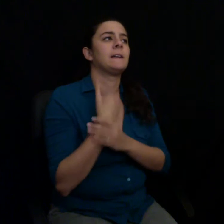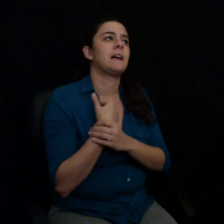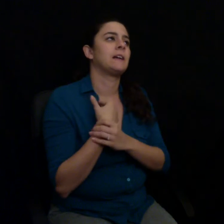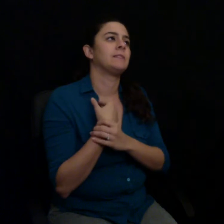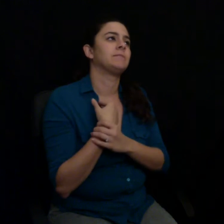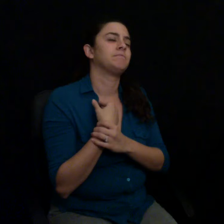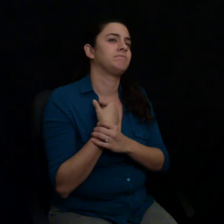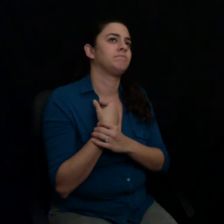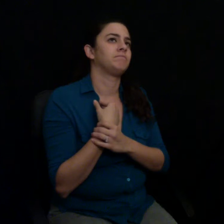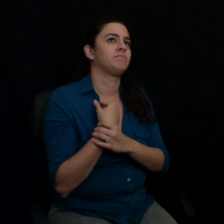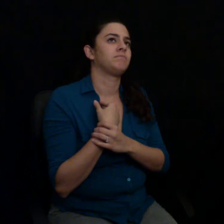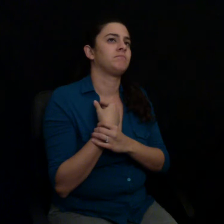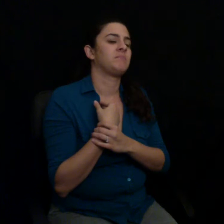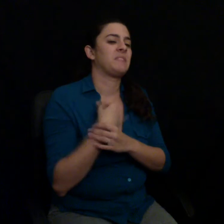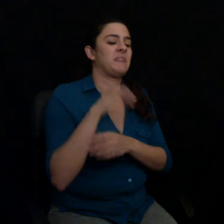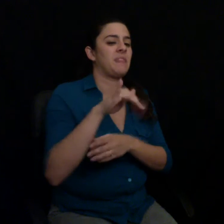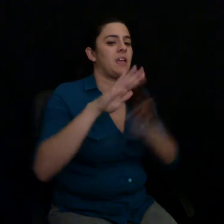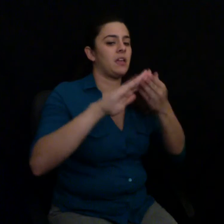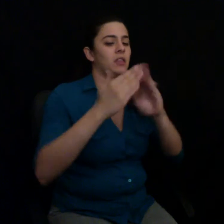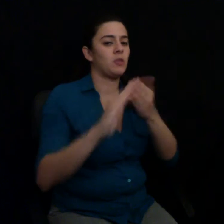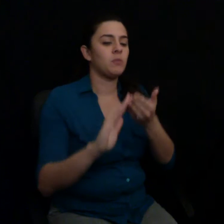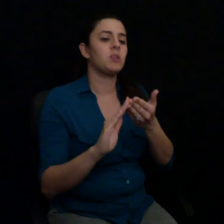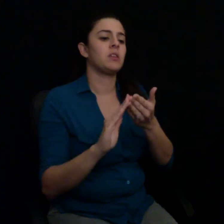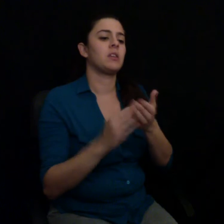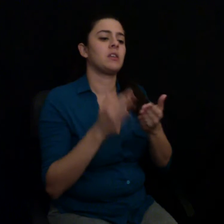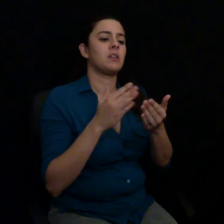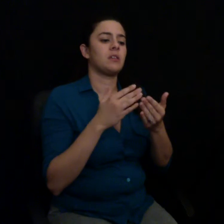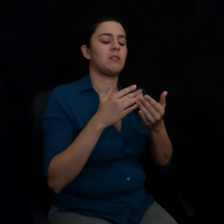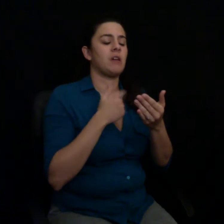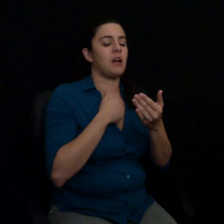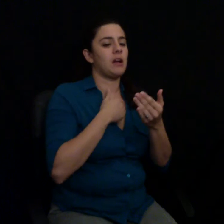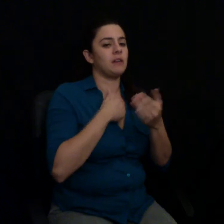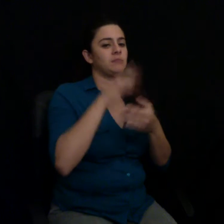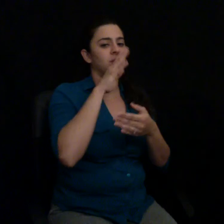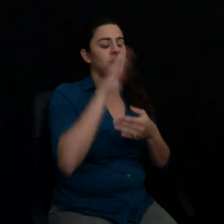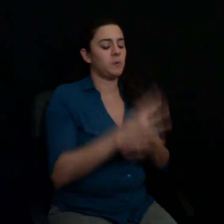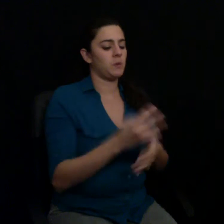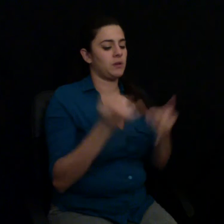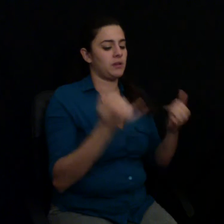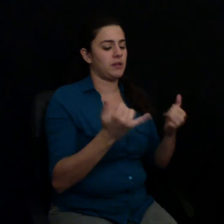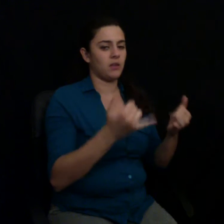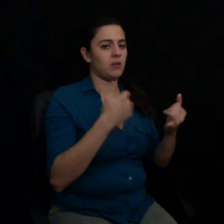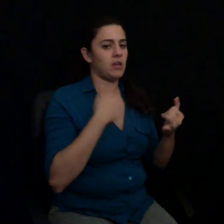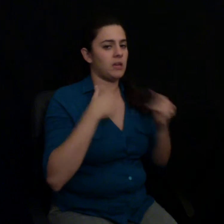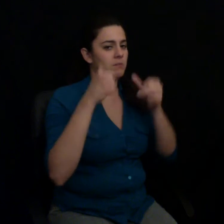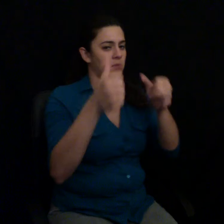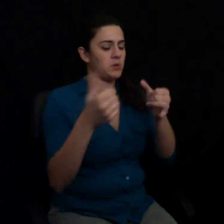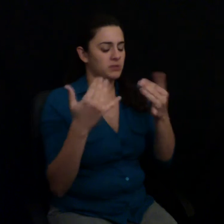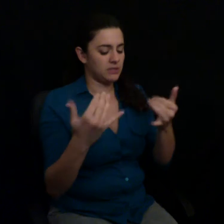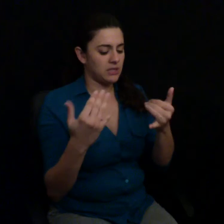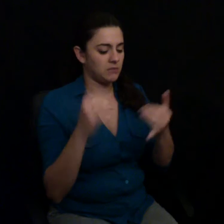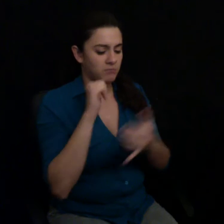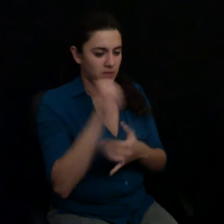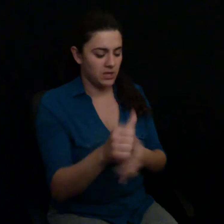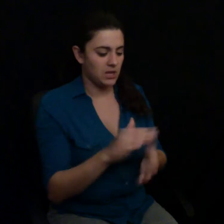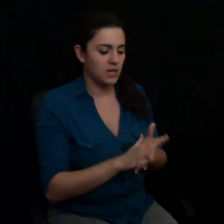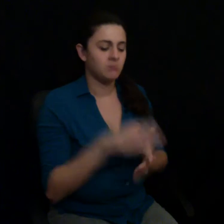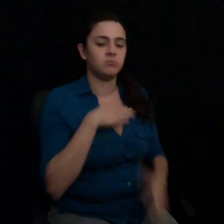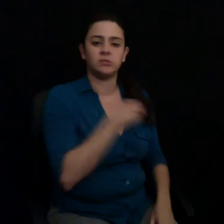So, yeah, I apologize to anyone that I may have offended. I can definitely understand how it offends people, and I do not